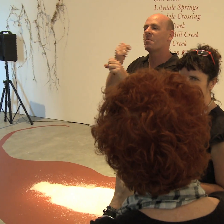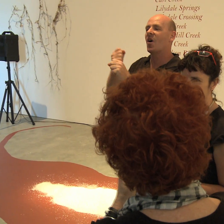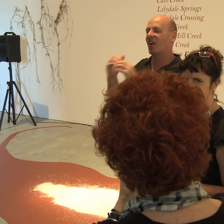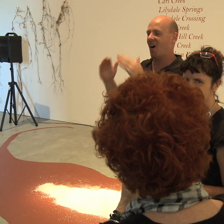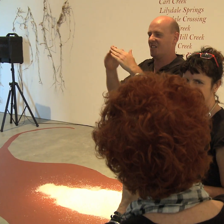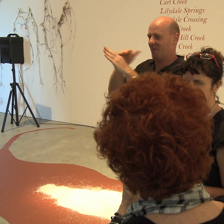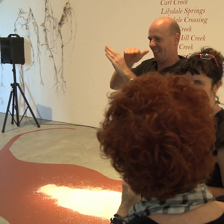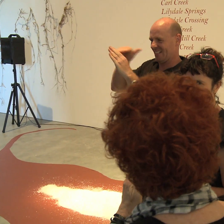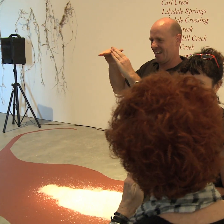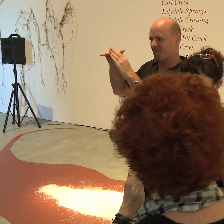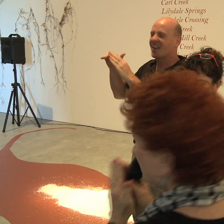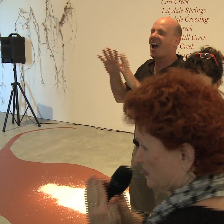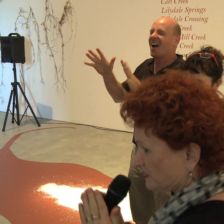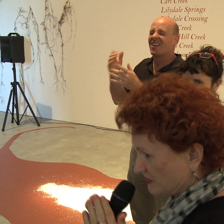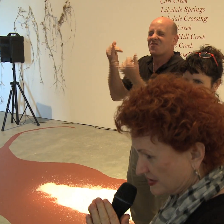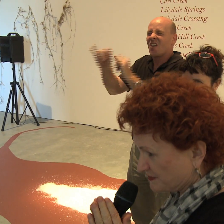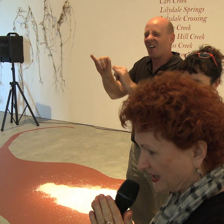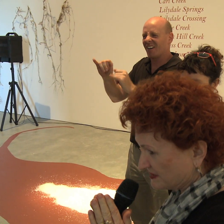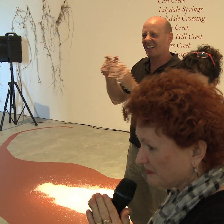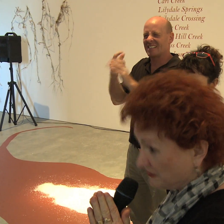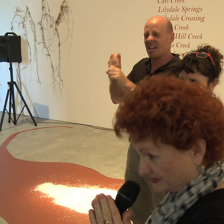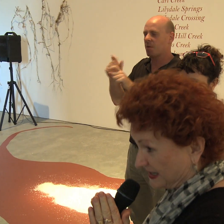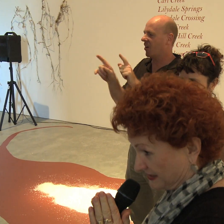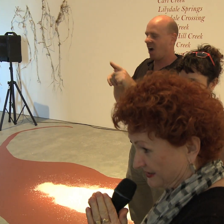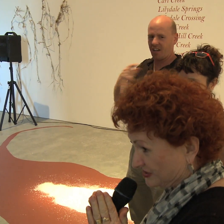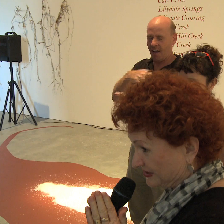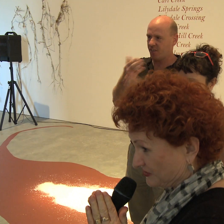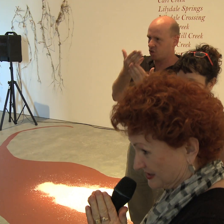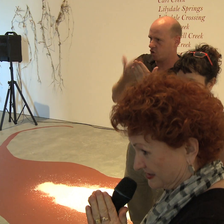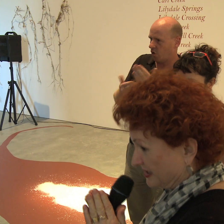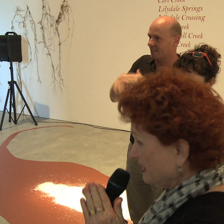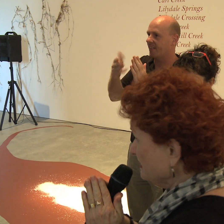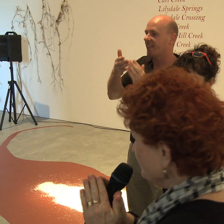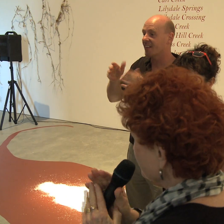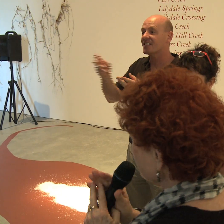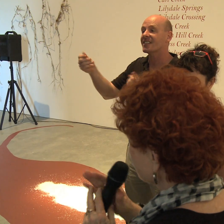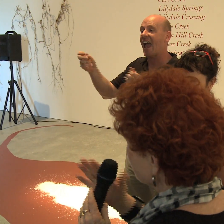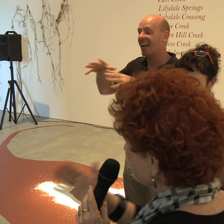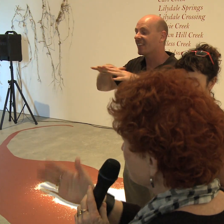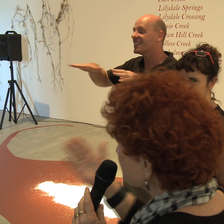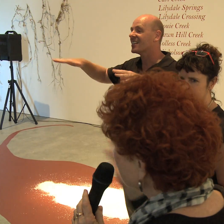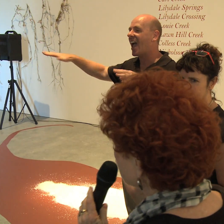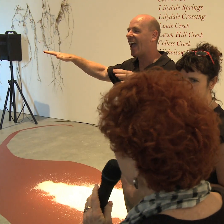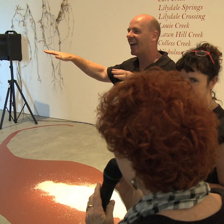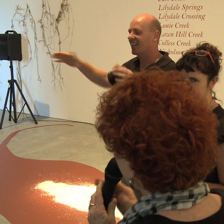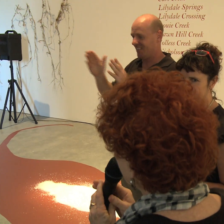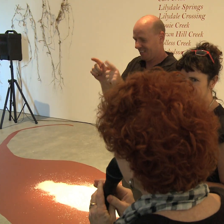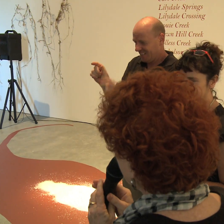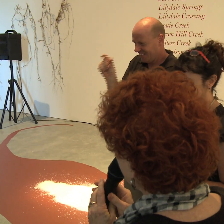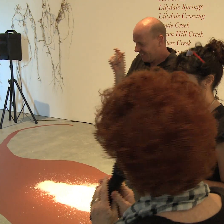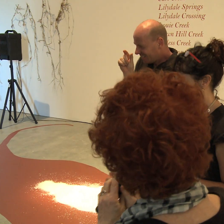small portion of the incredible stories, perhaps, that were in the sand, actually, Joyce. This is just a sense